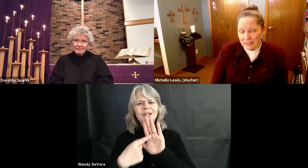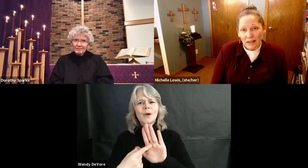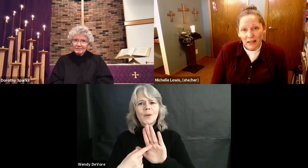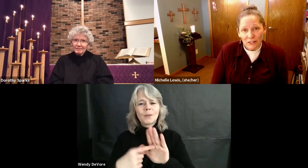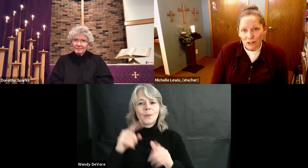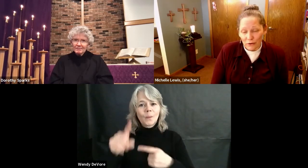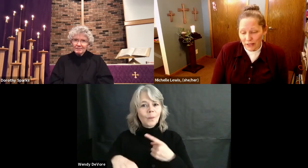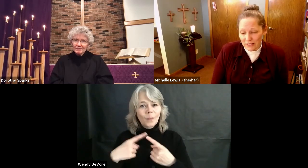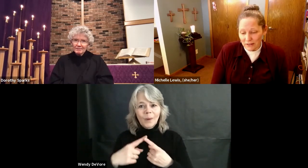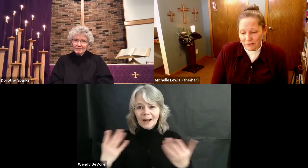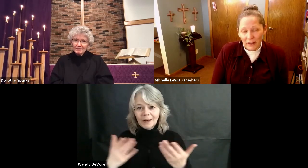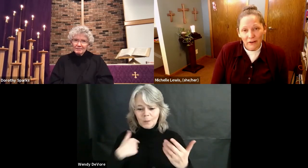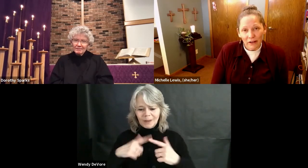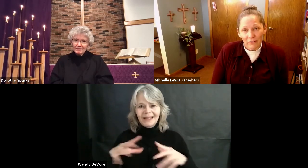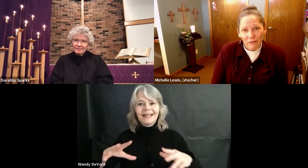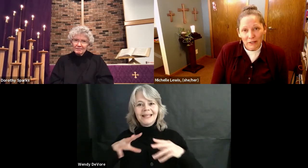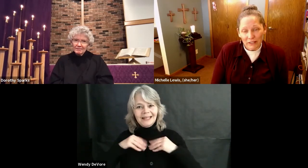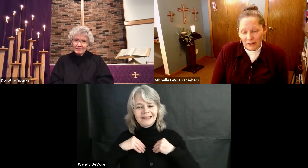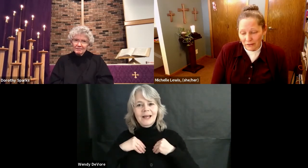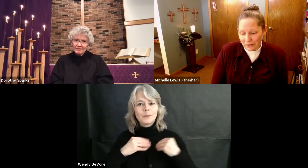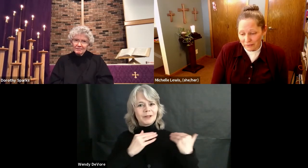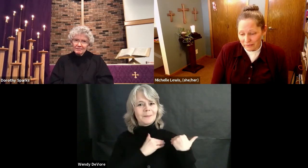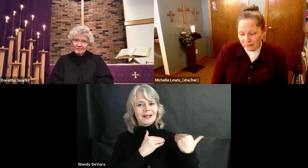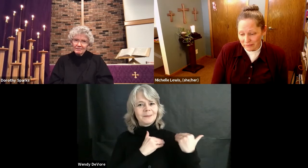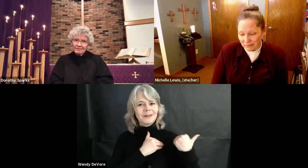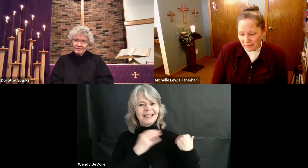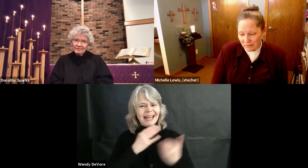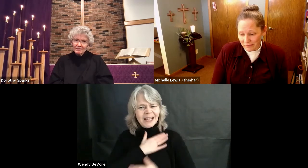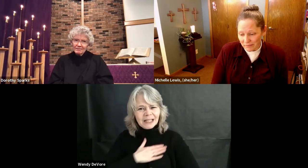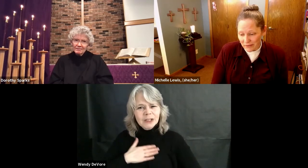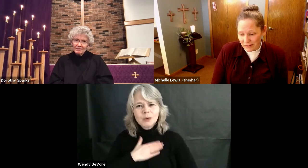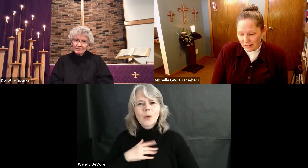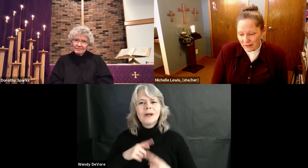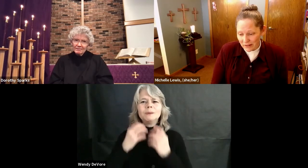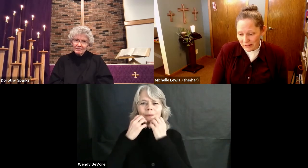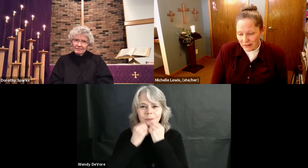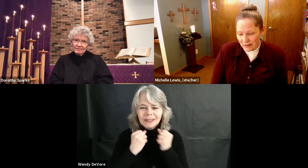responsibilities and joys of caring for one another.